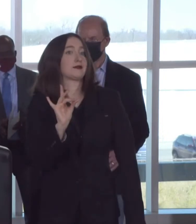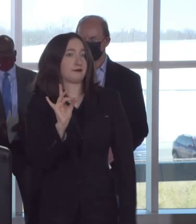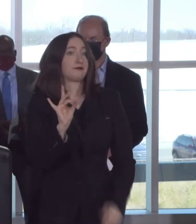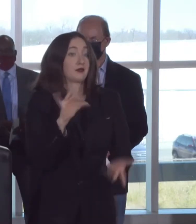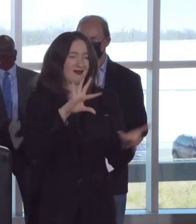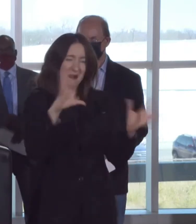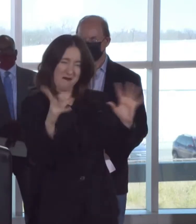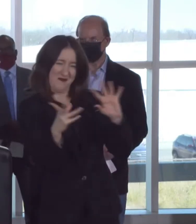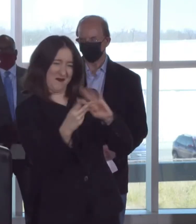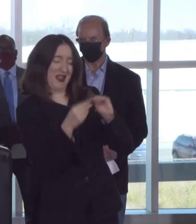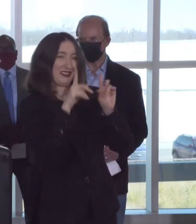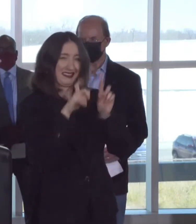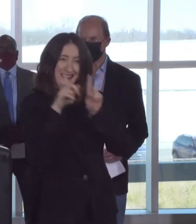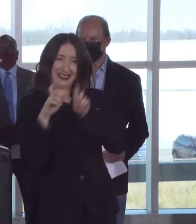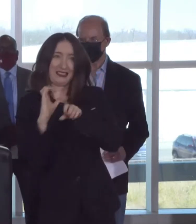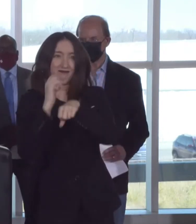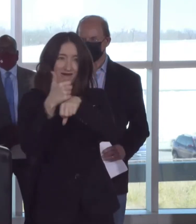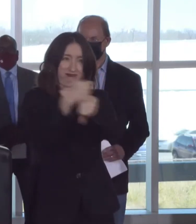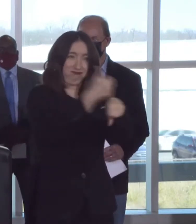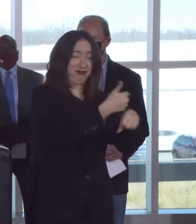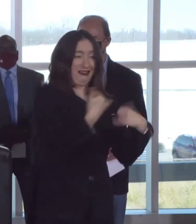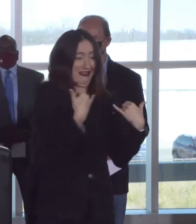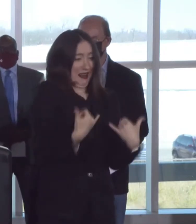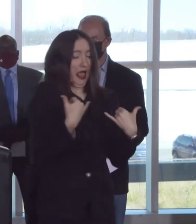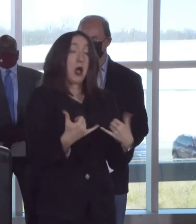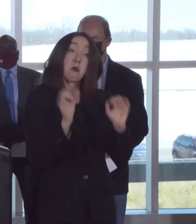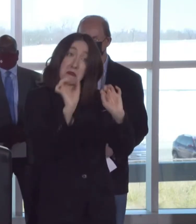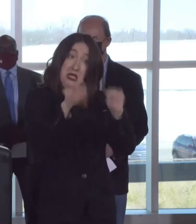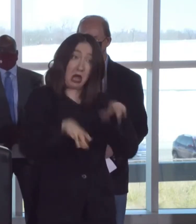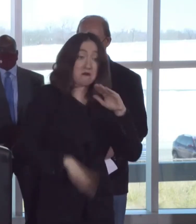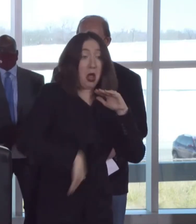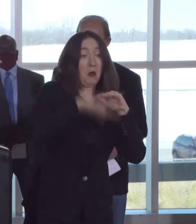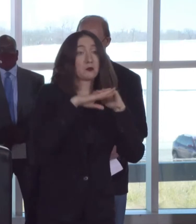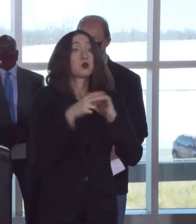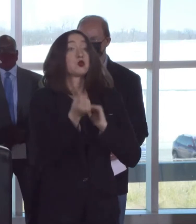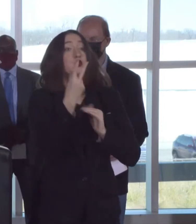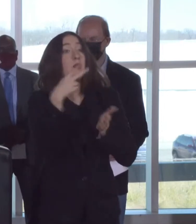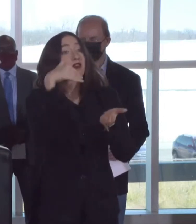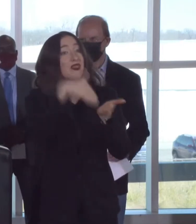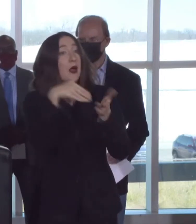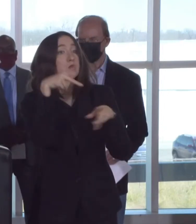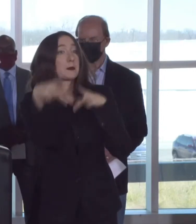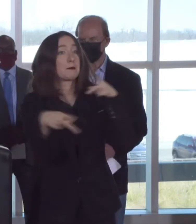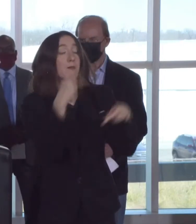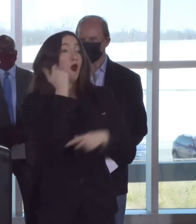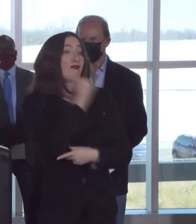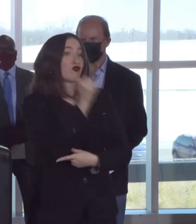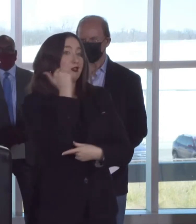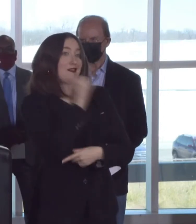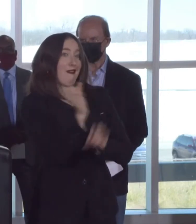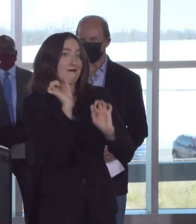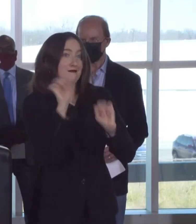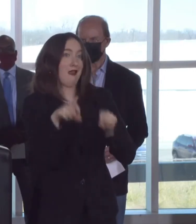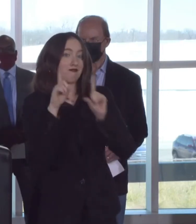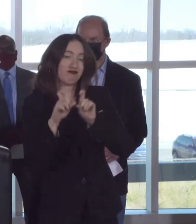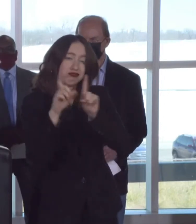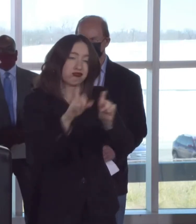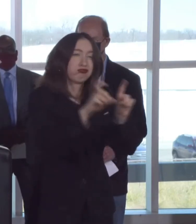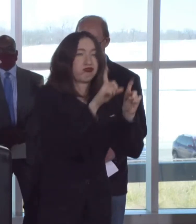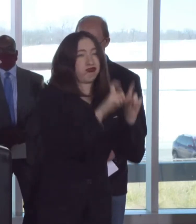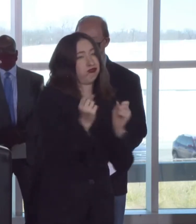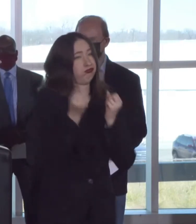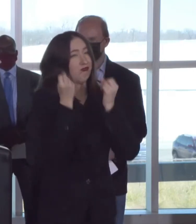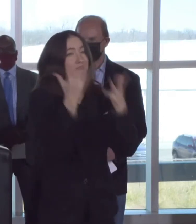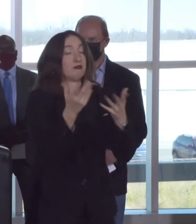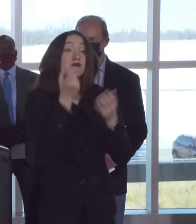City of San Antonio and Bexar County now has the capacity to test nearly 12,000 people per day. So again, it's going to